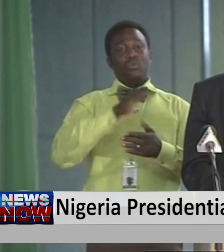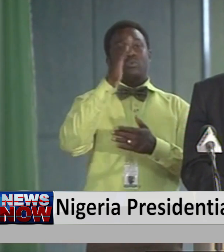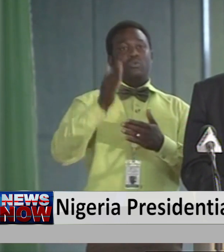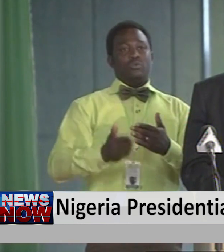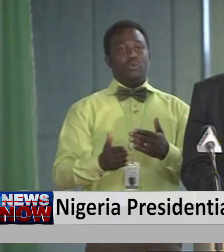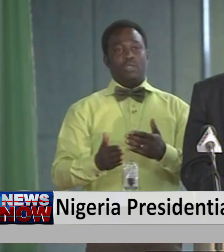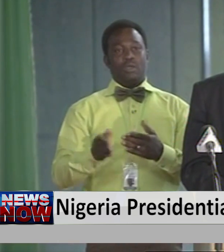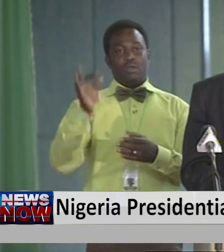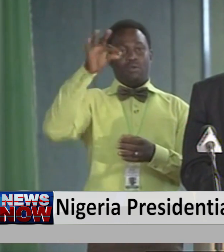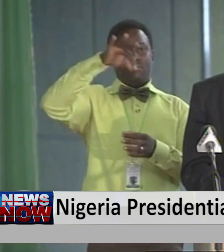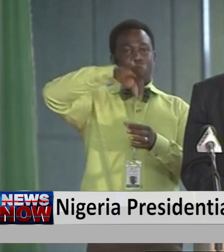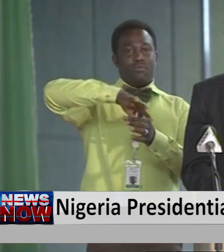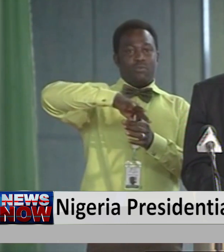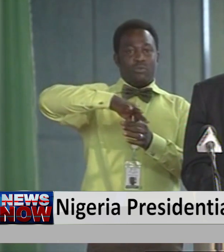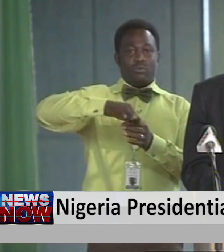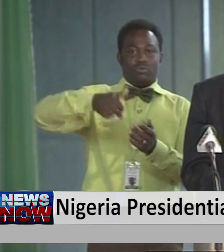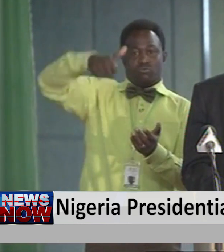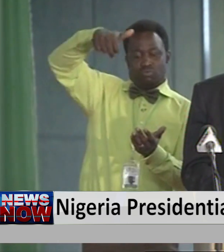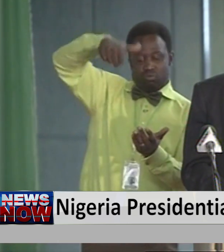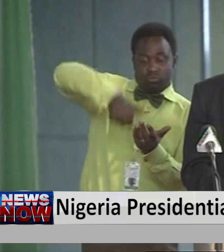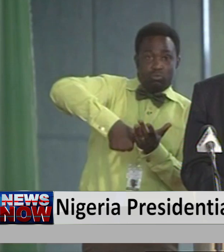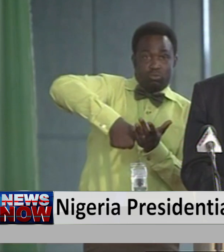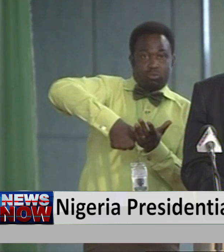Total votes cast